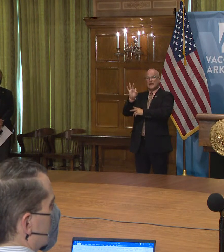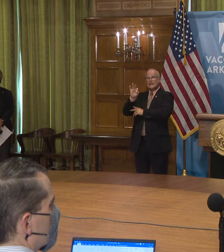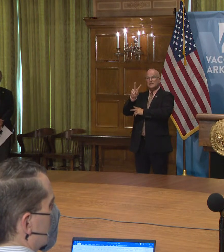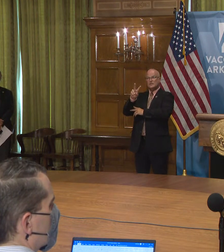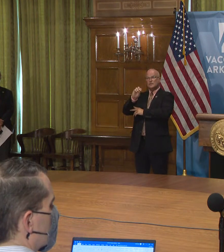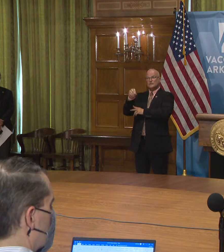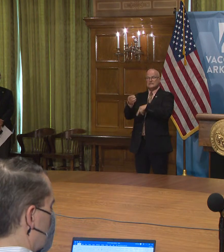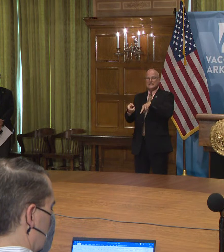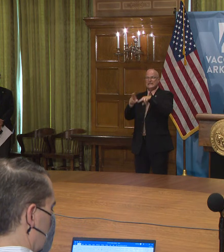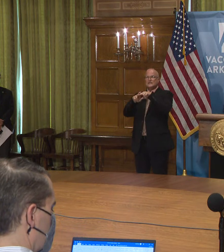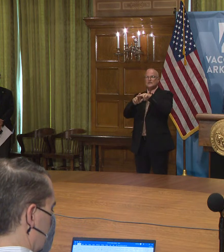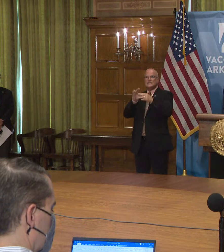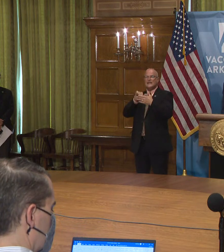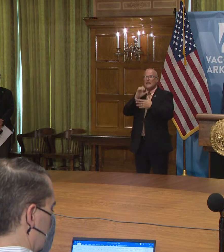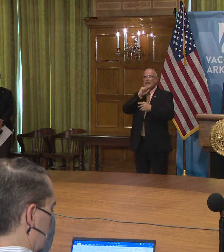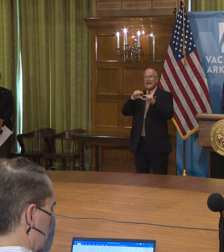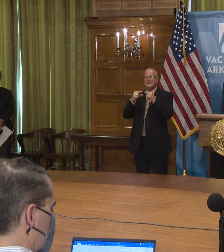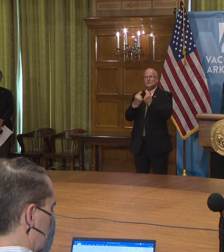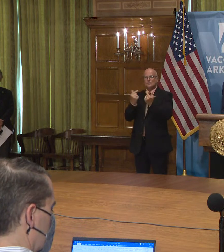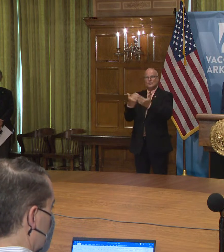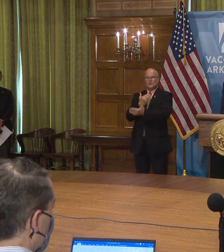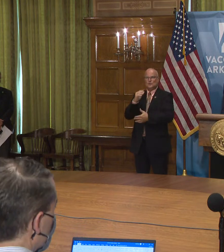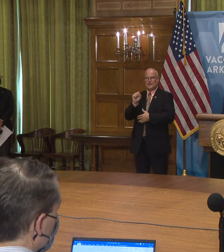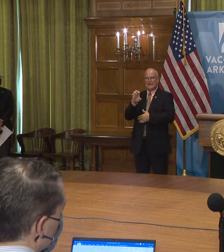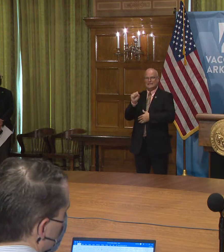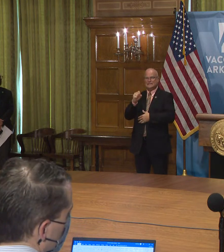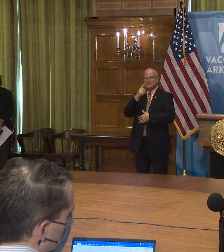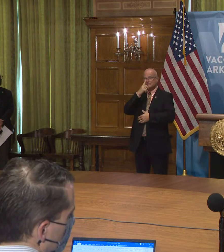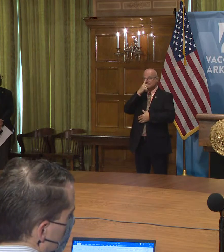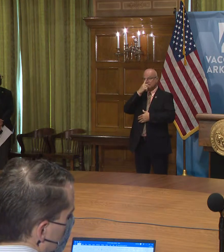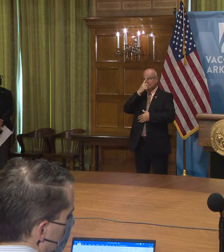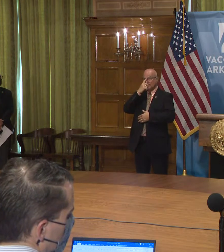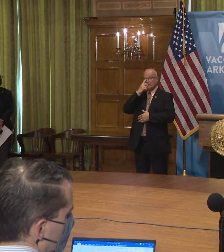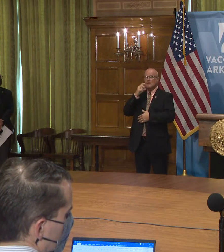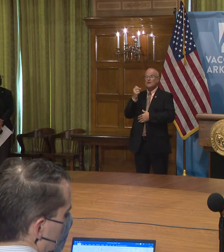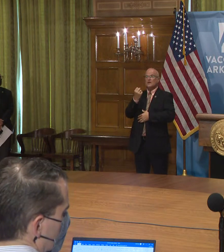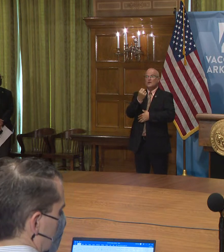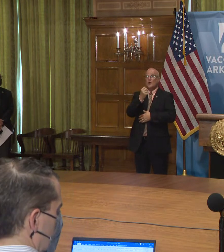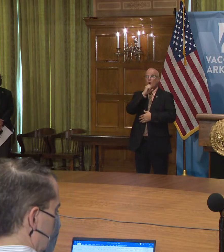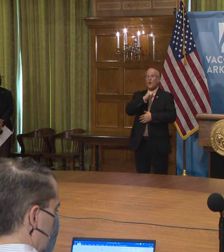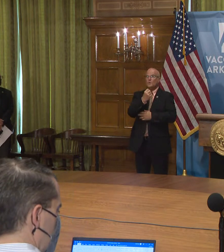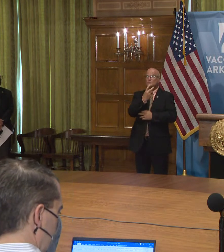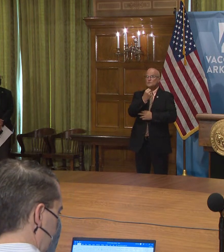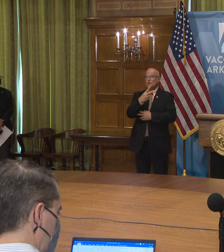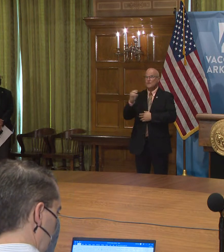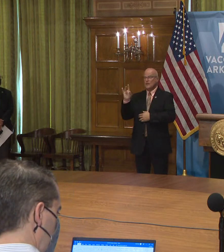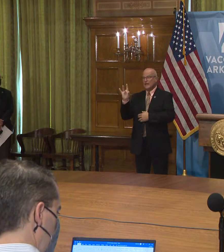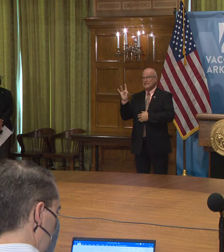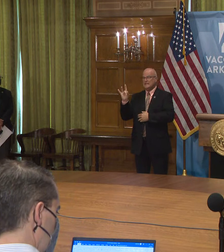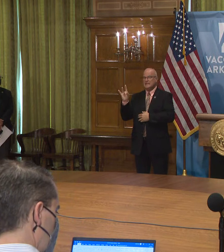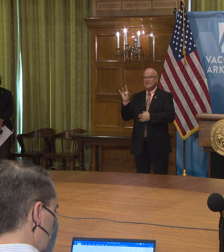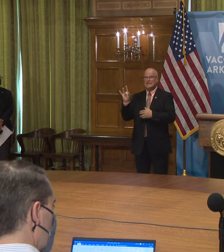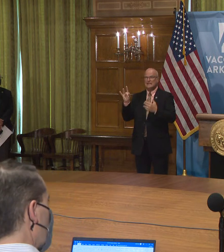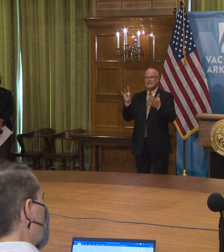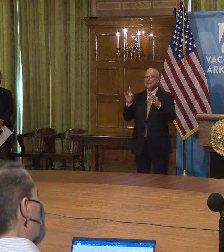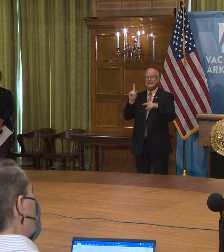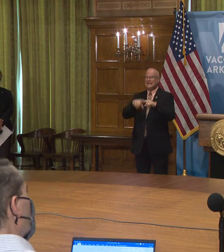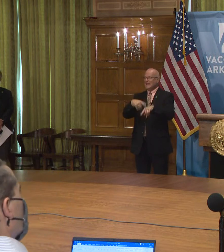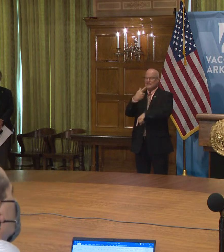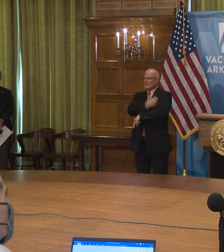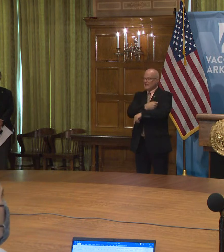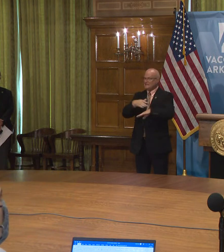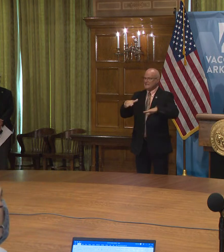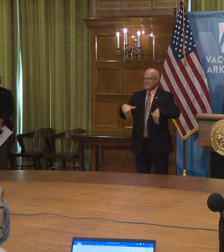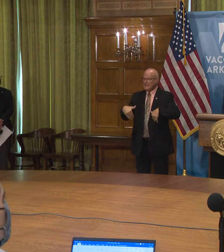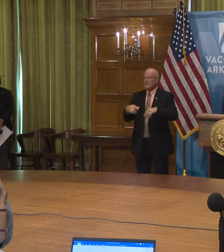92% increase in that age group in new cases. But then you look at 12 through 18, now of course they can't be